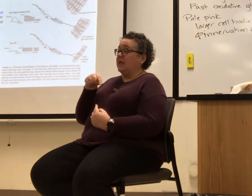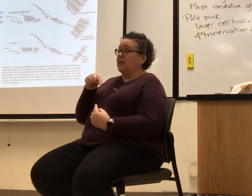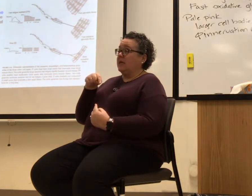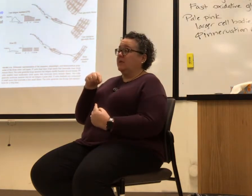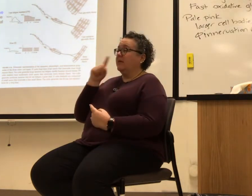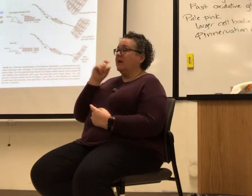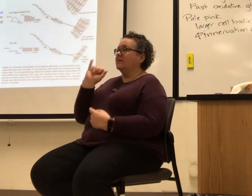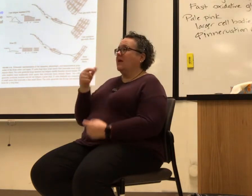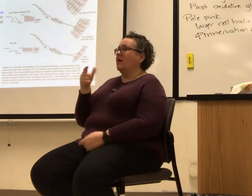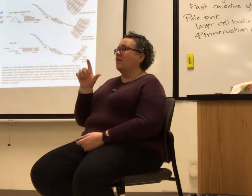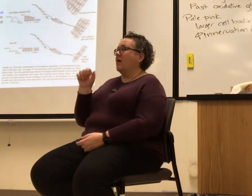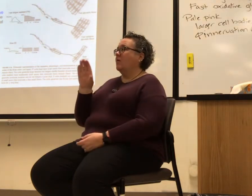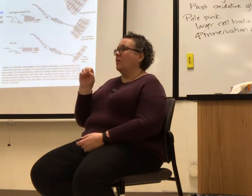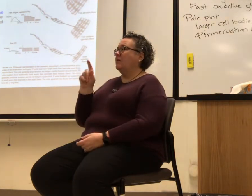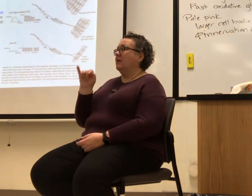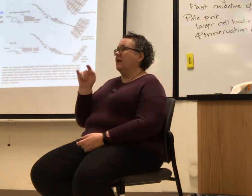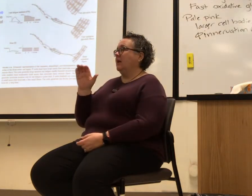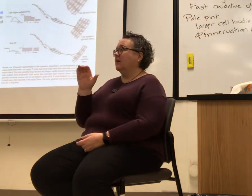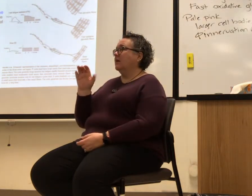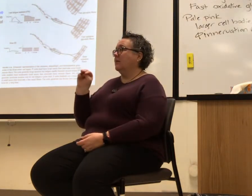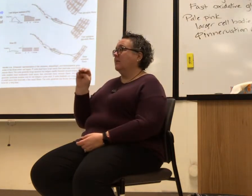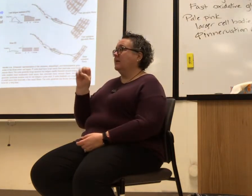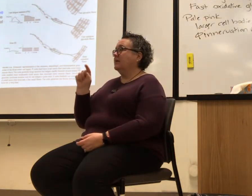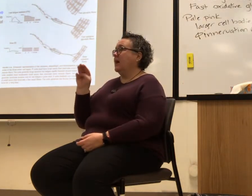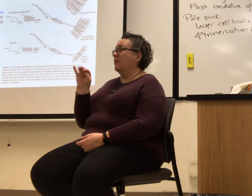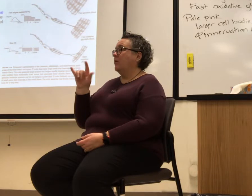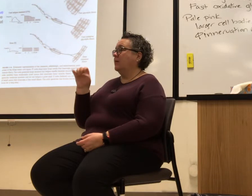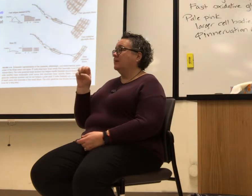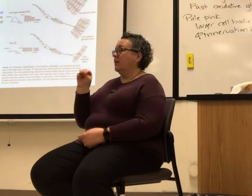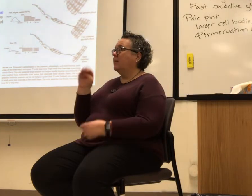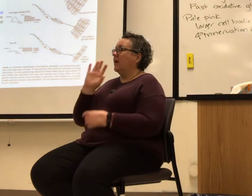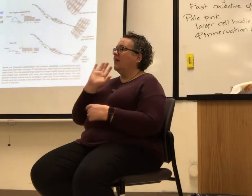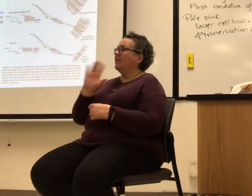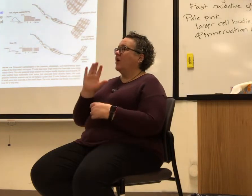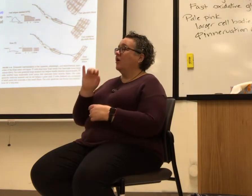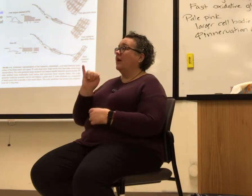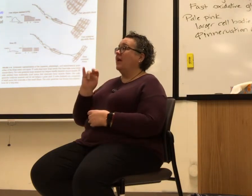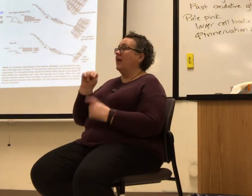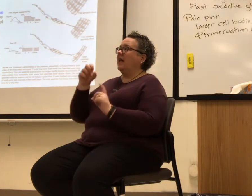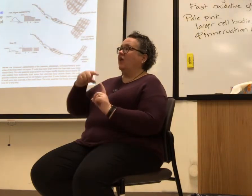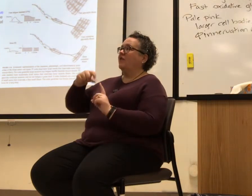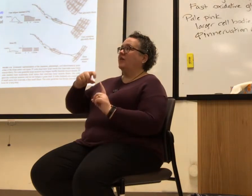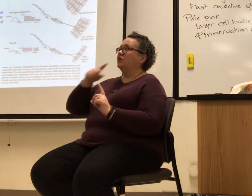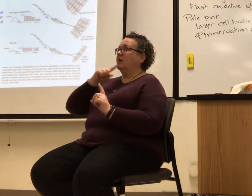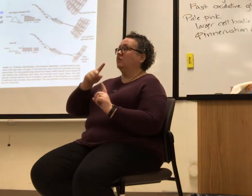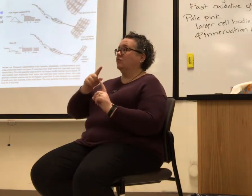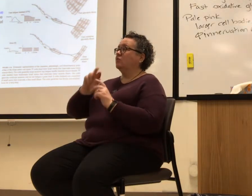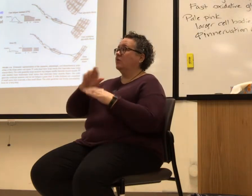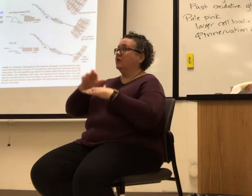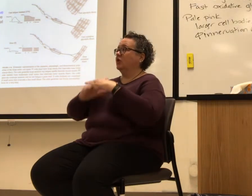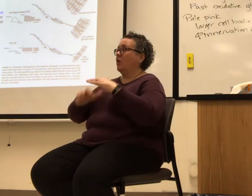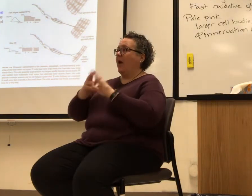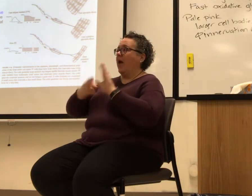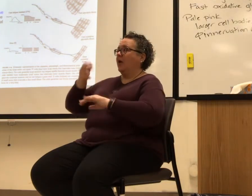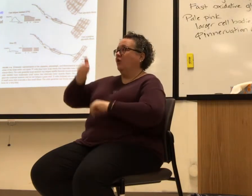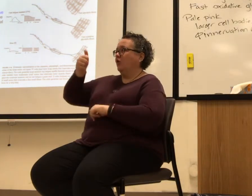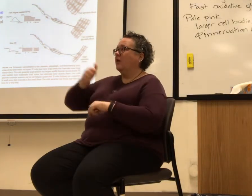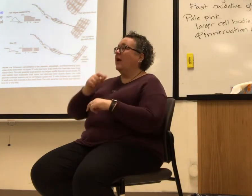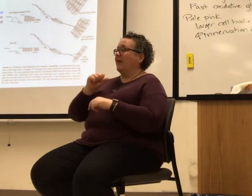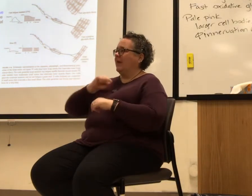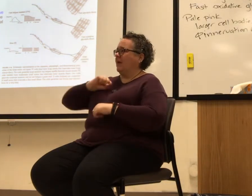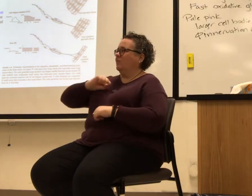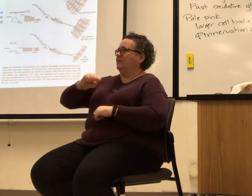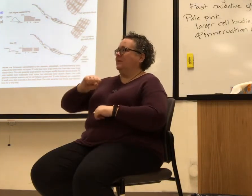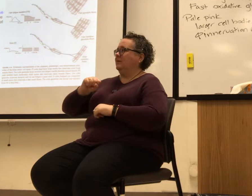glycolytic metabolism, and their innervation ratio is higher. Okay. And they can resist the